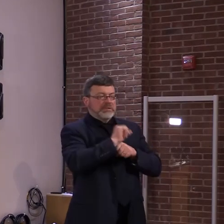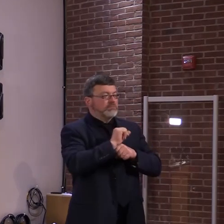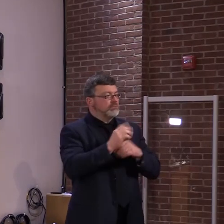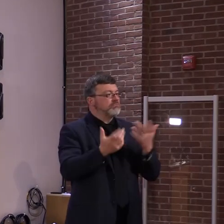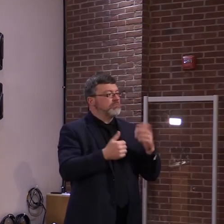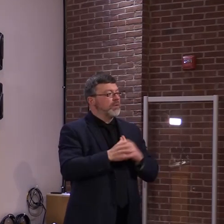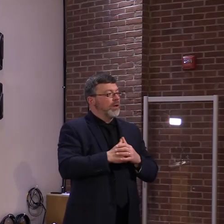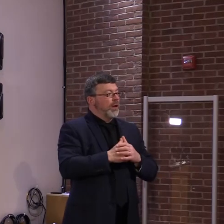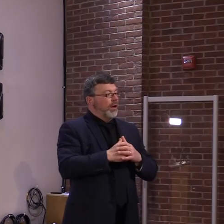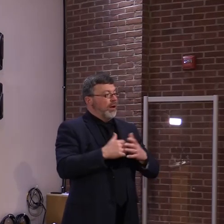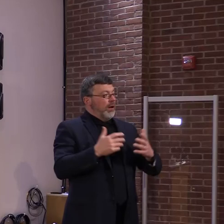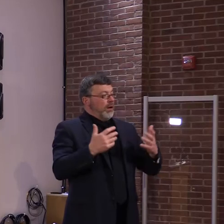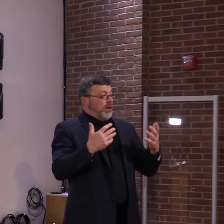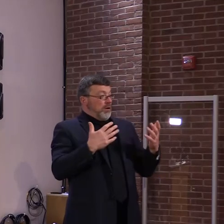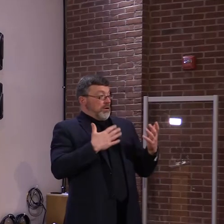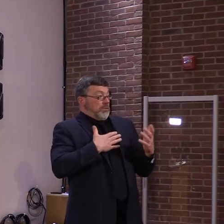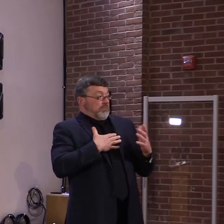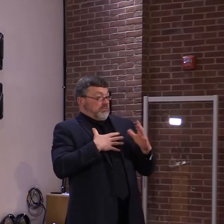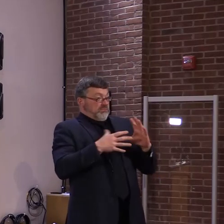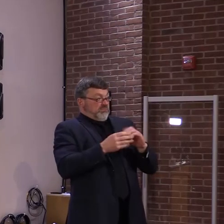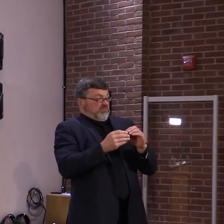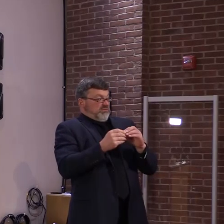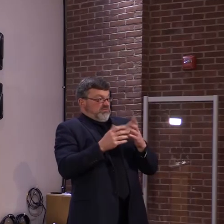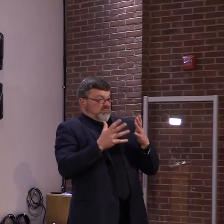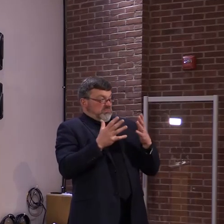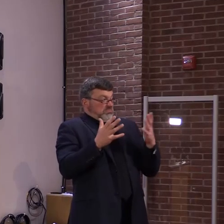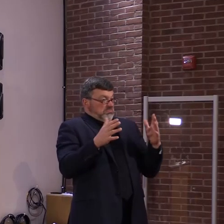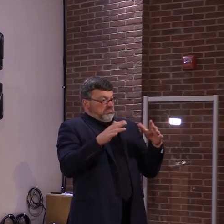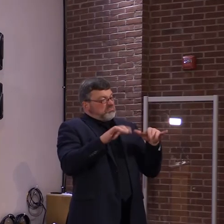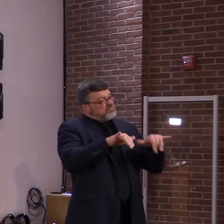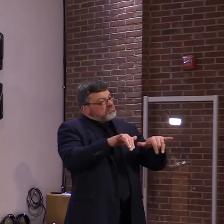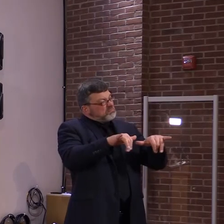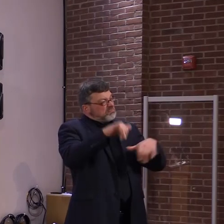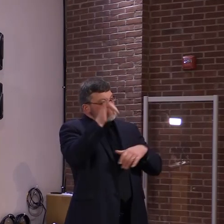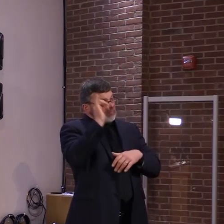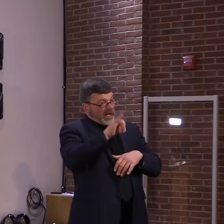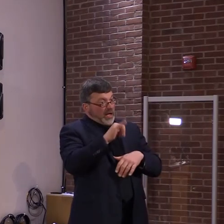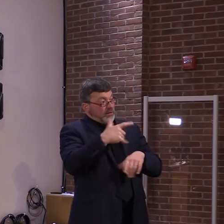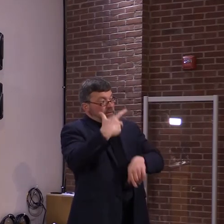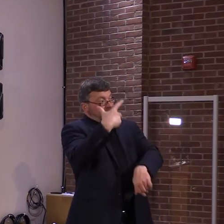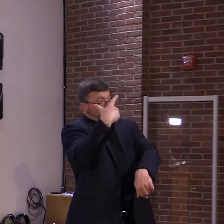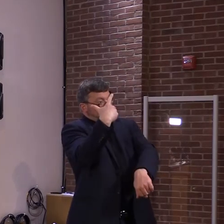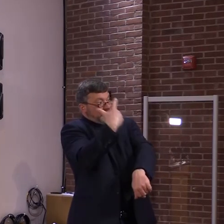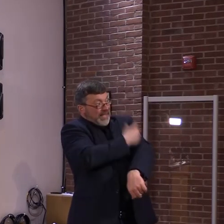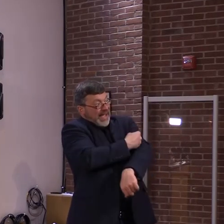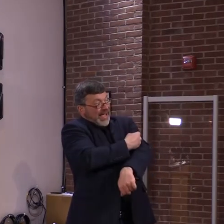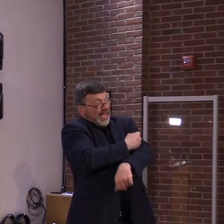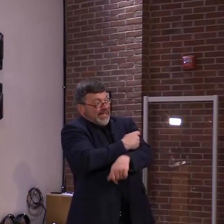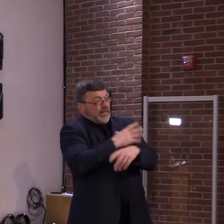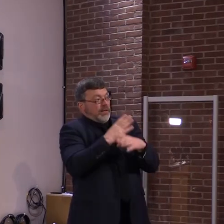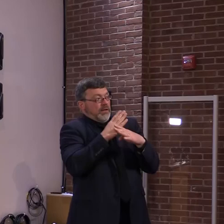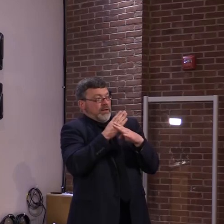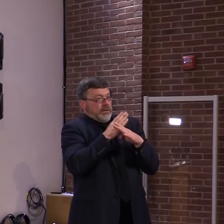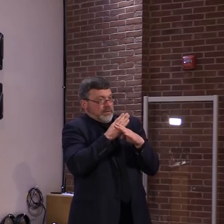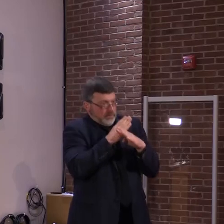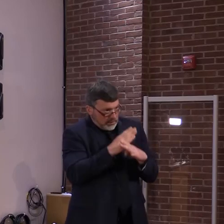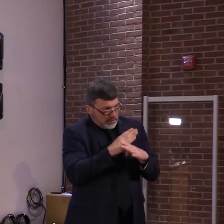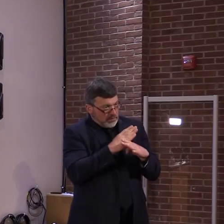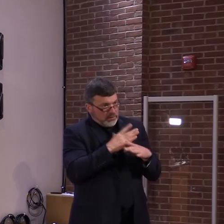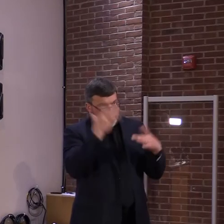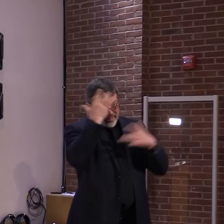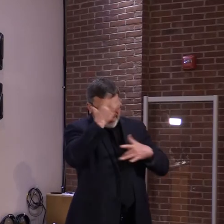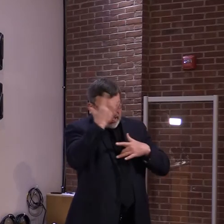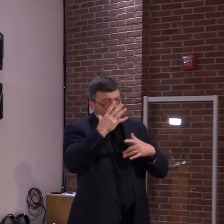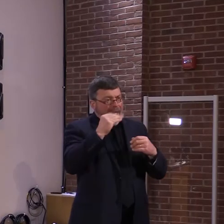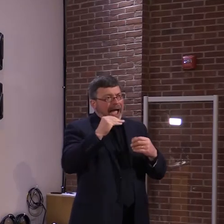that not only are people protected from illness by the vaccine, but they don't seem to